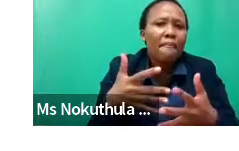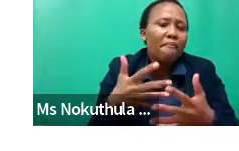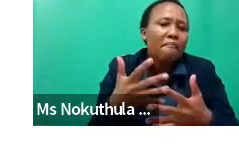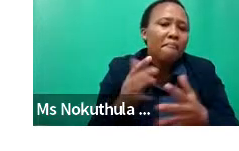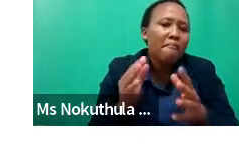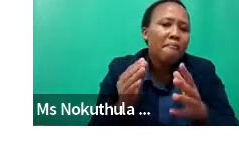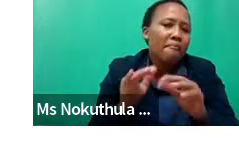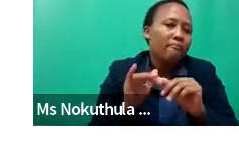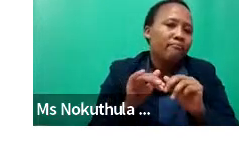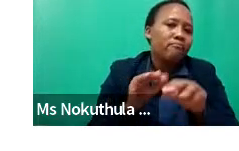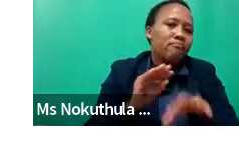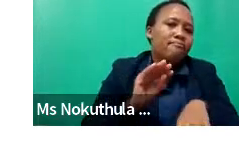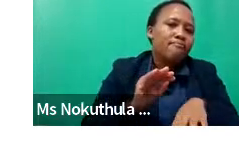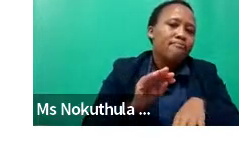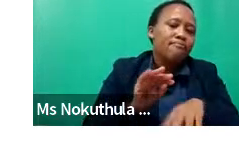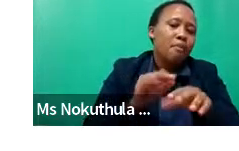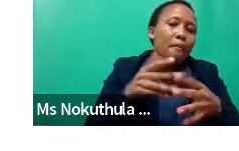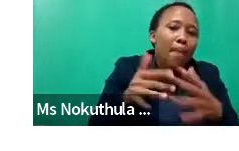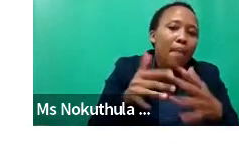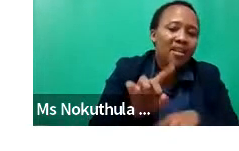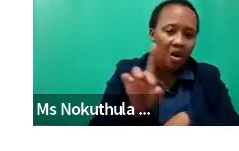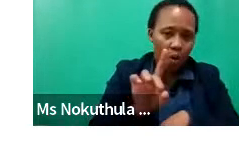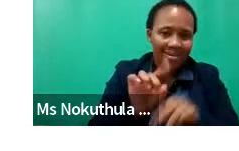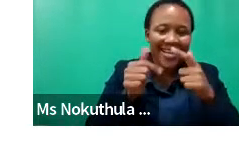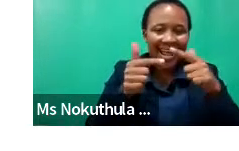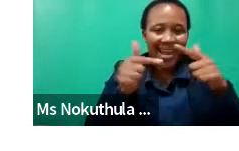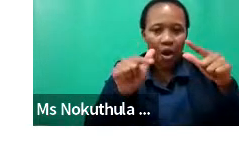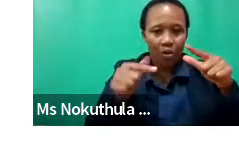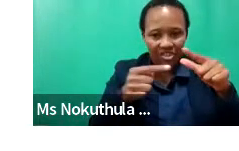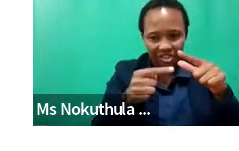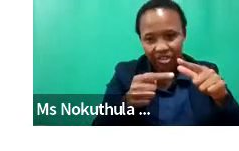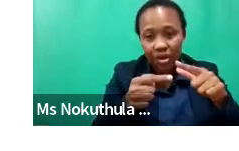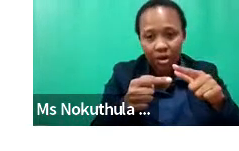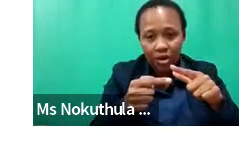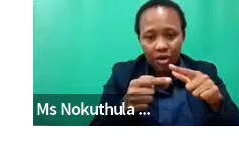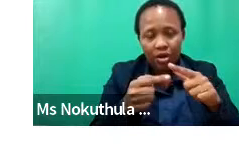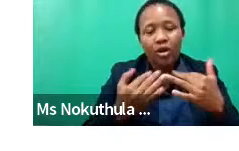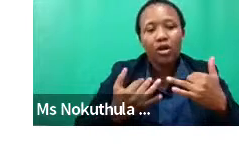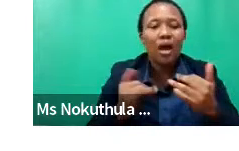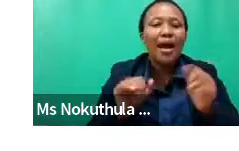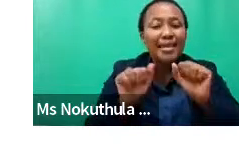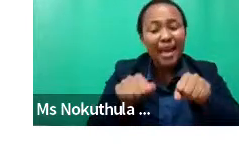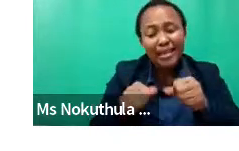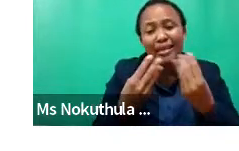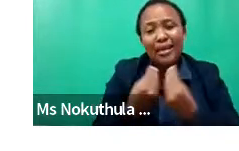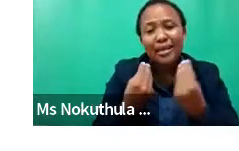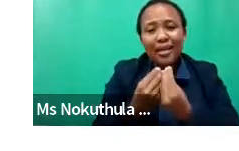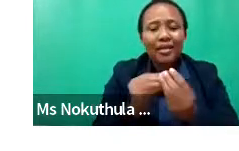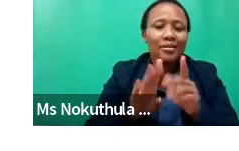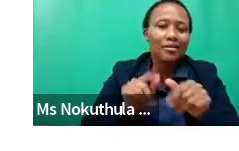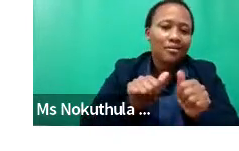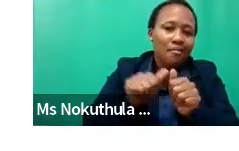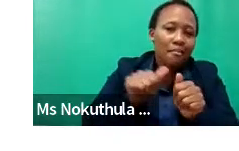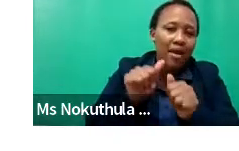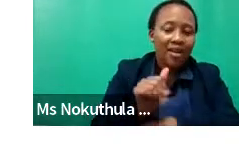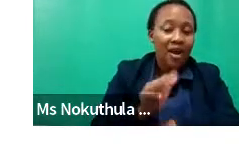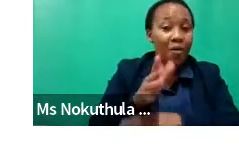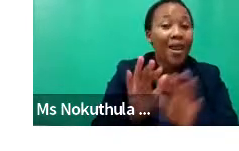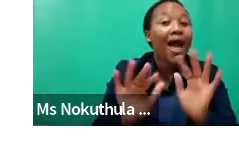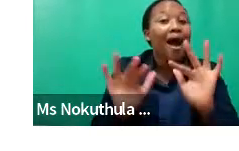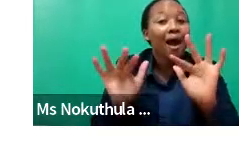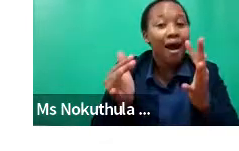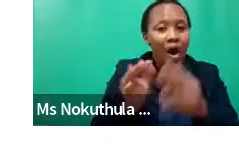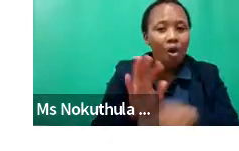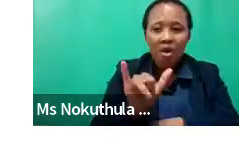out. In addition to that, they also stated that it would have been better if some of them were trained,